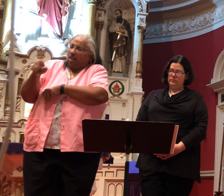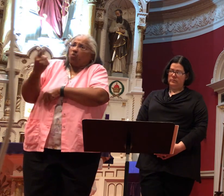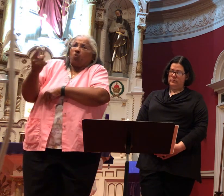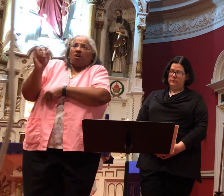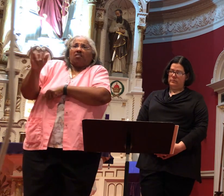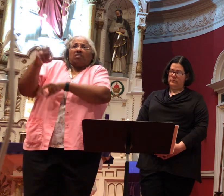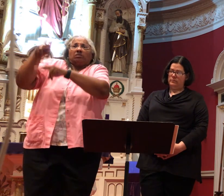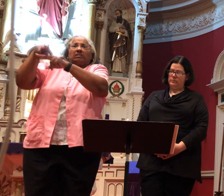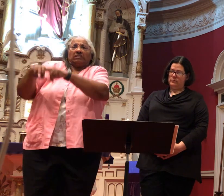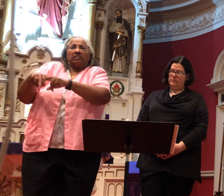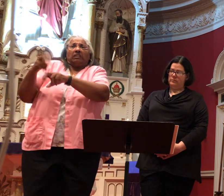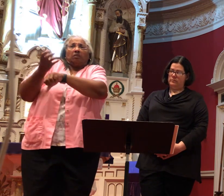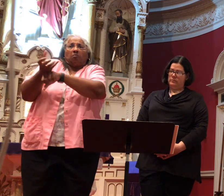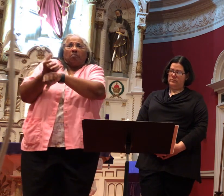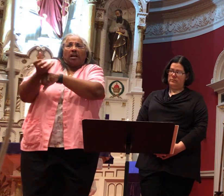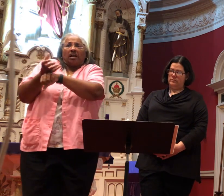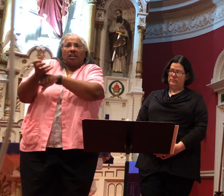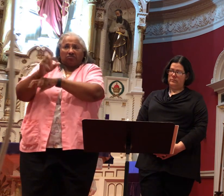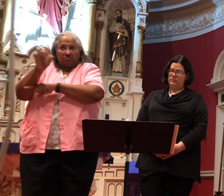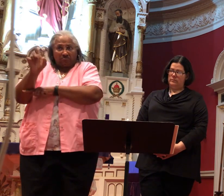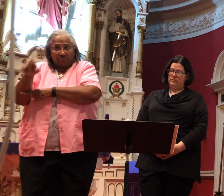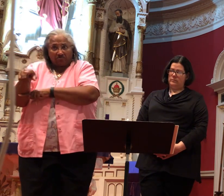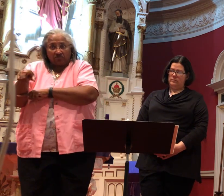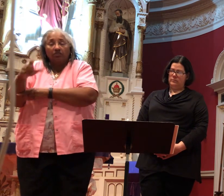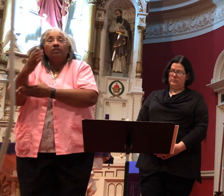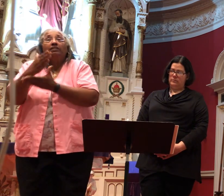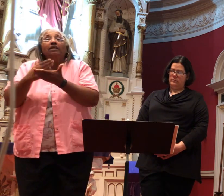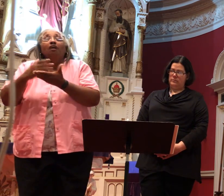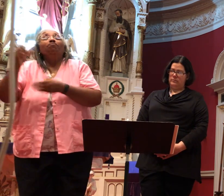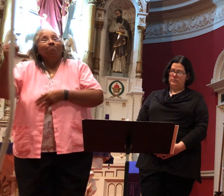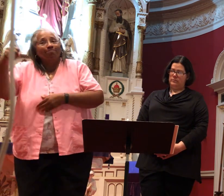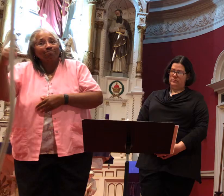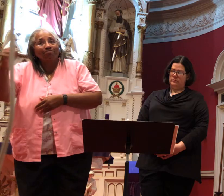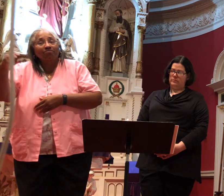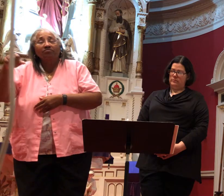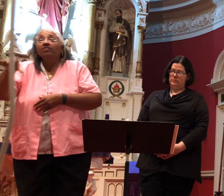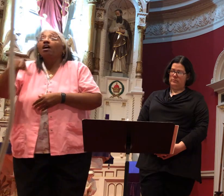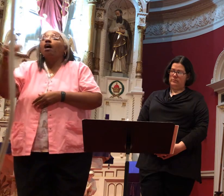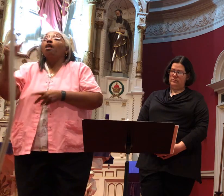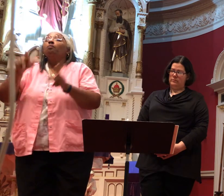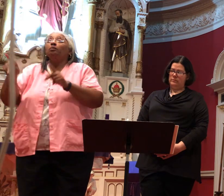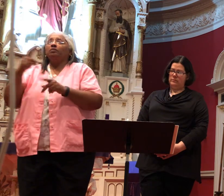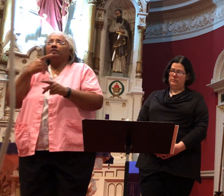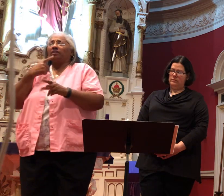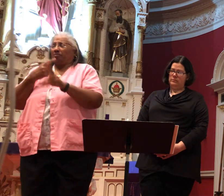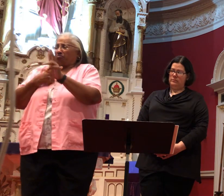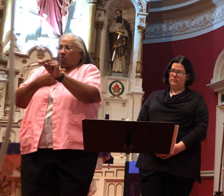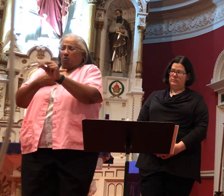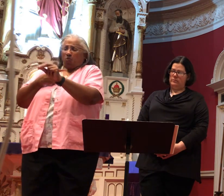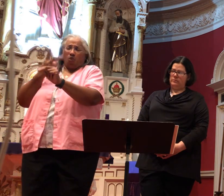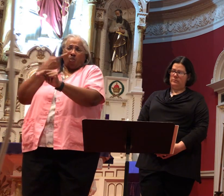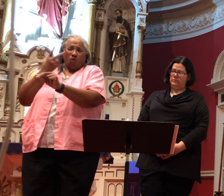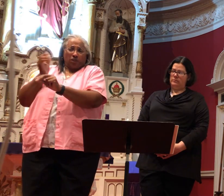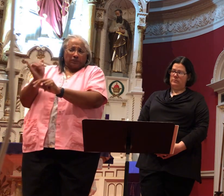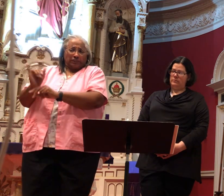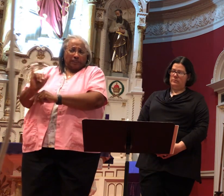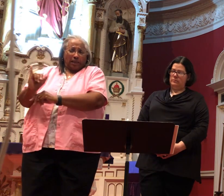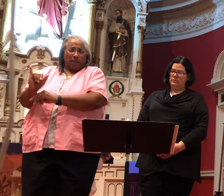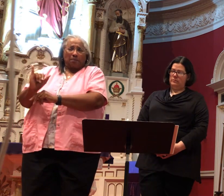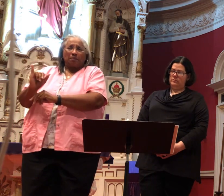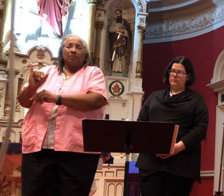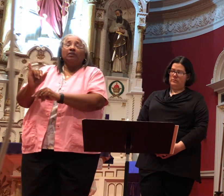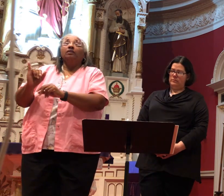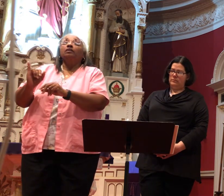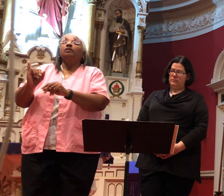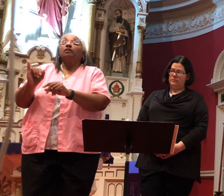beg?" Some said, "It is." But others said, "No, he just looks like him." He